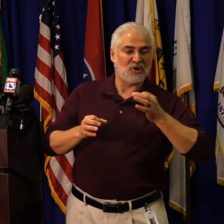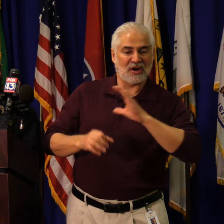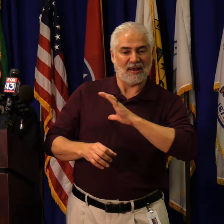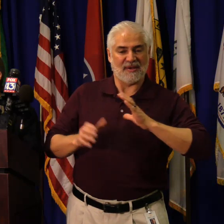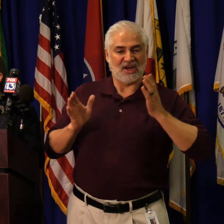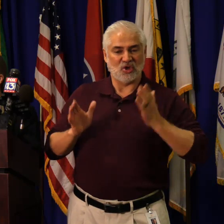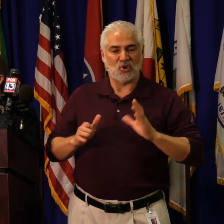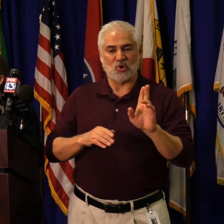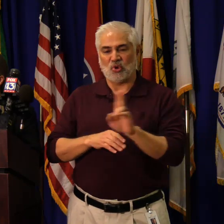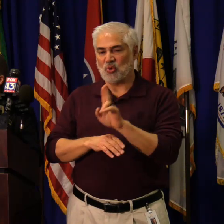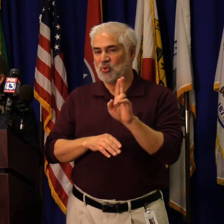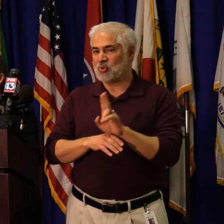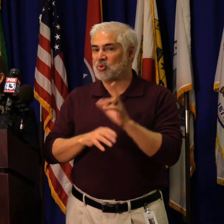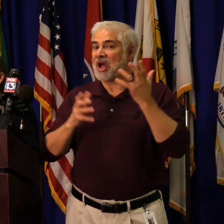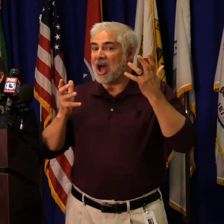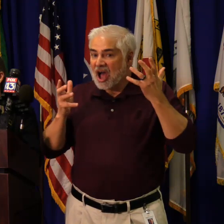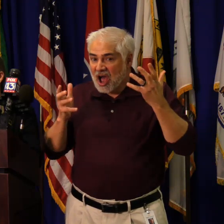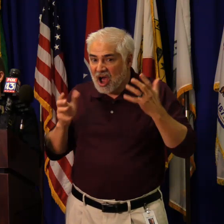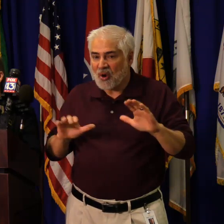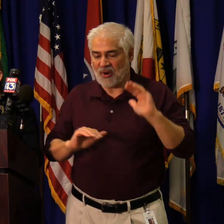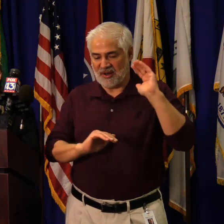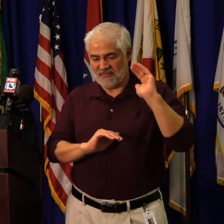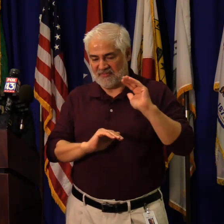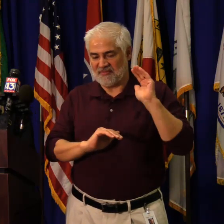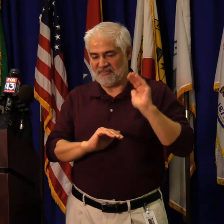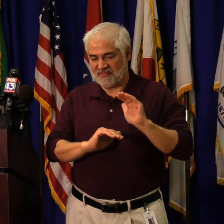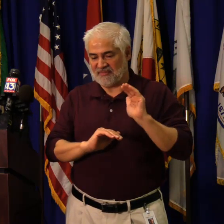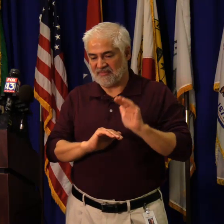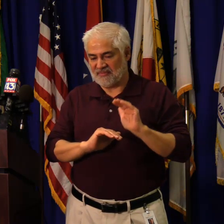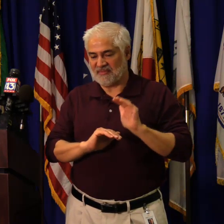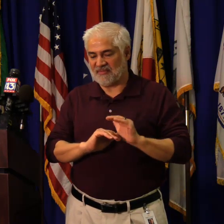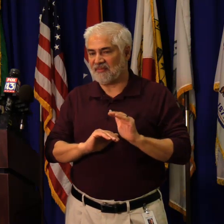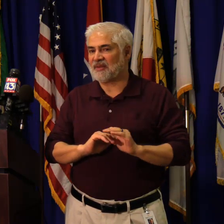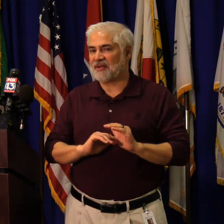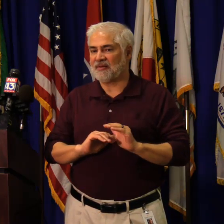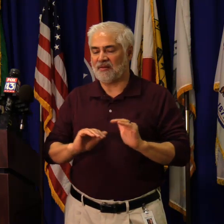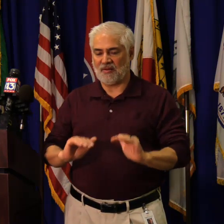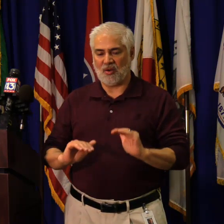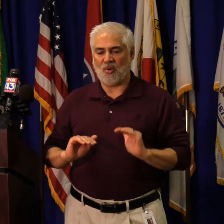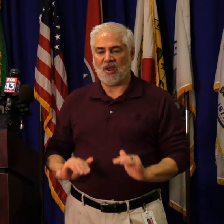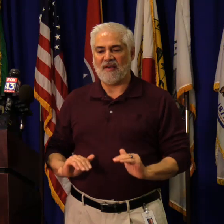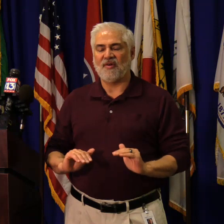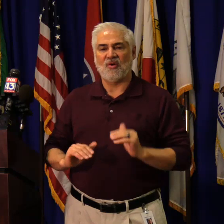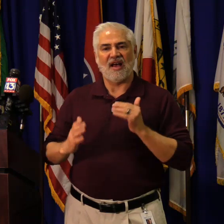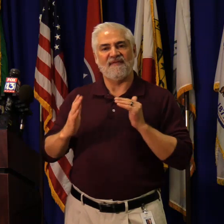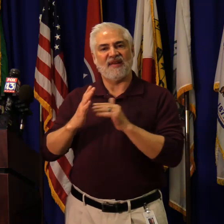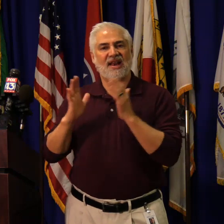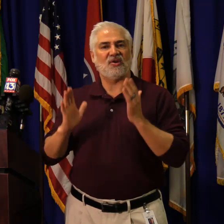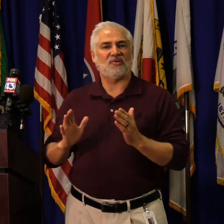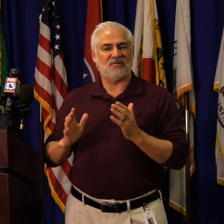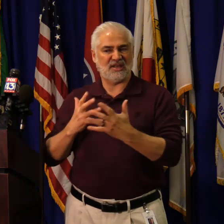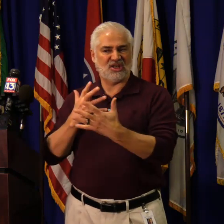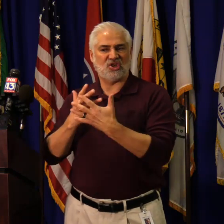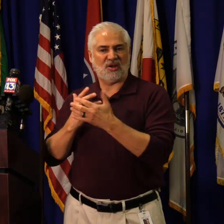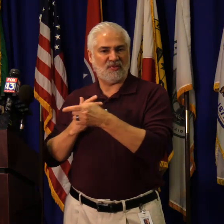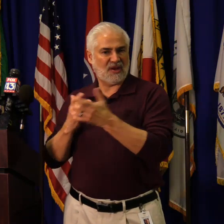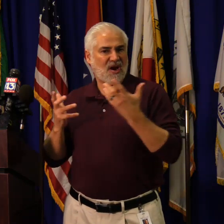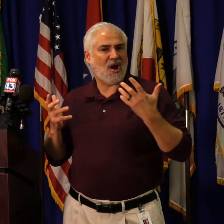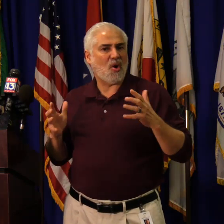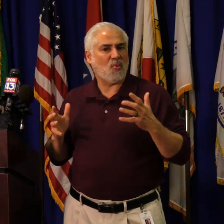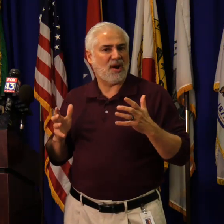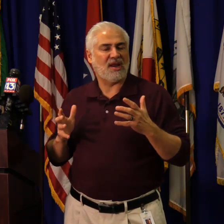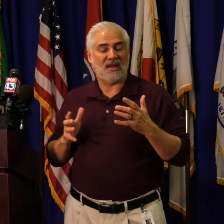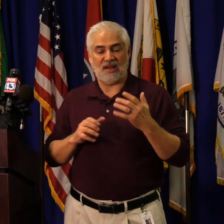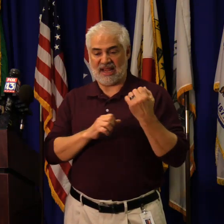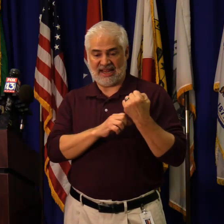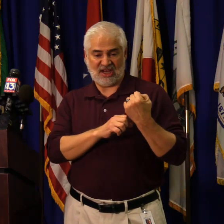is utilizing, has also been cutting down on any of the low-level offenders that might otherwise be in custody. So a year